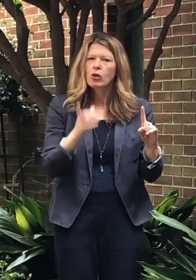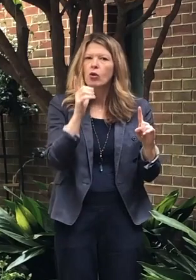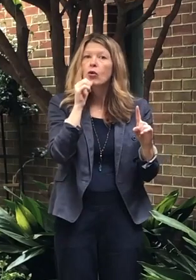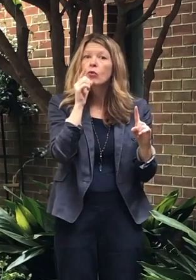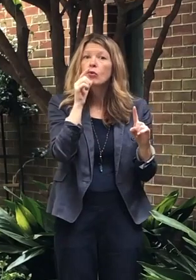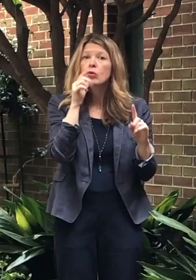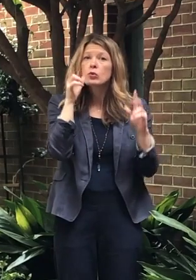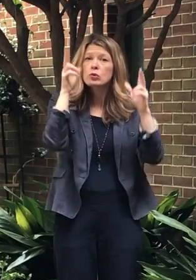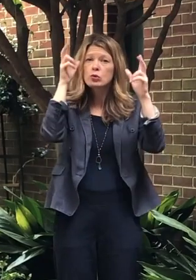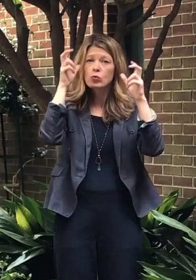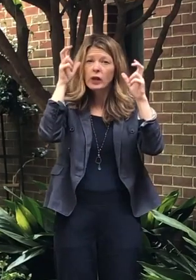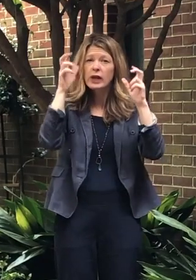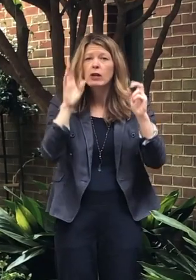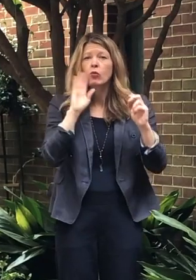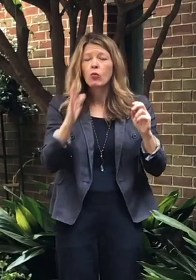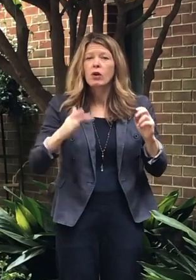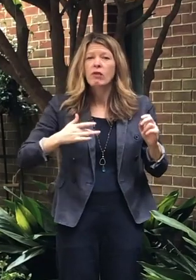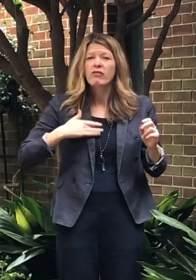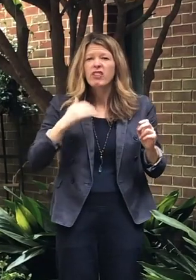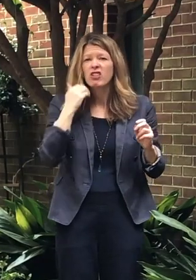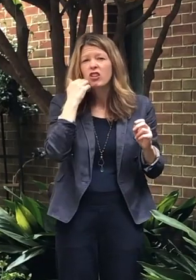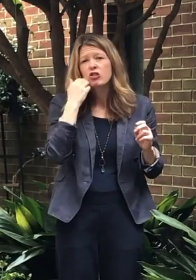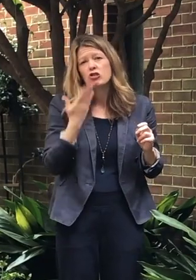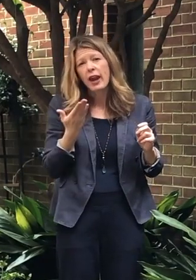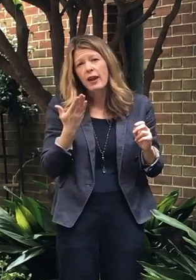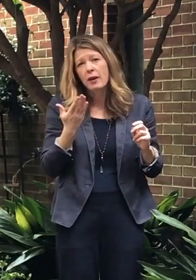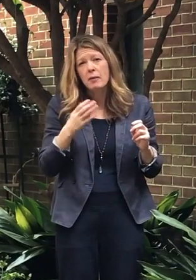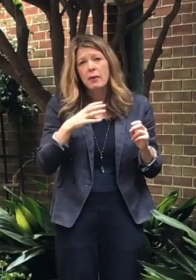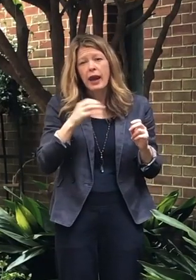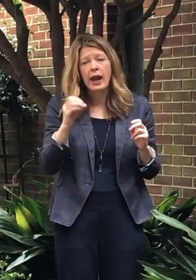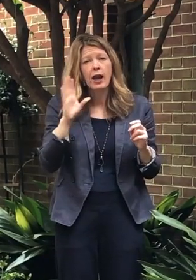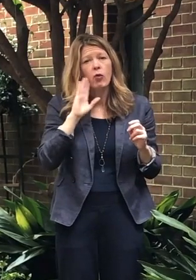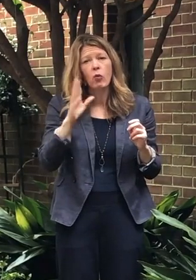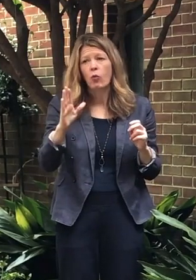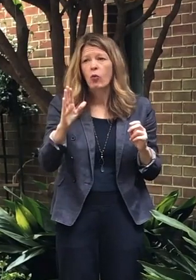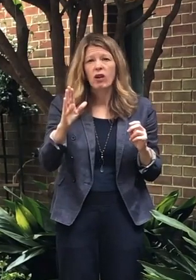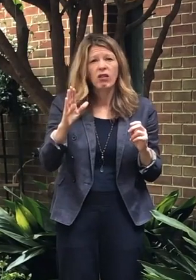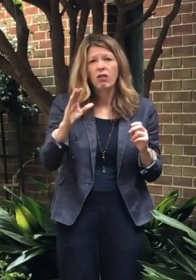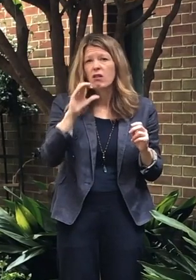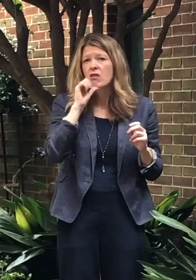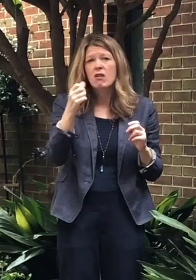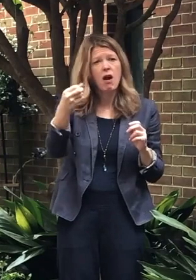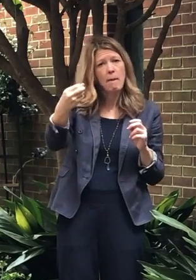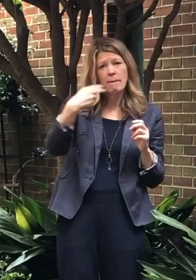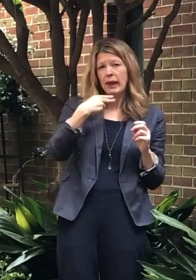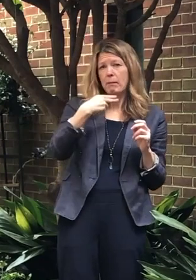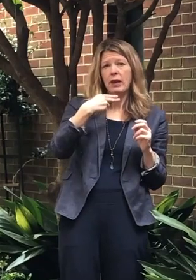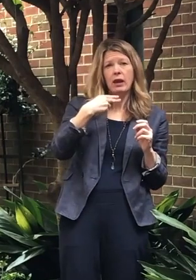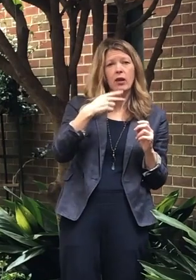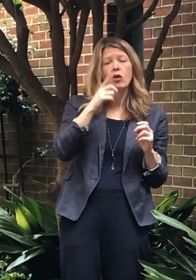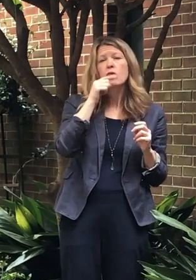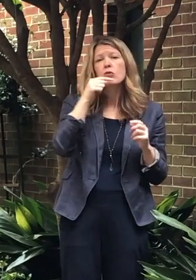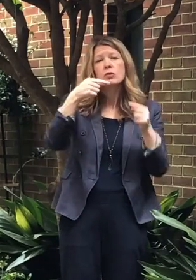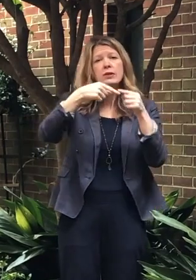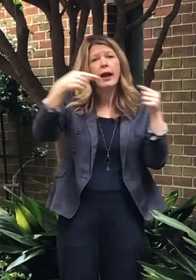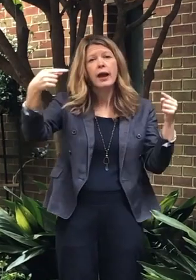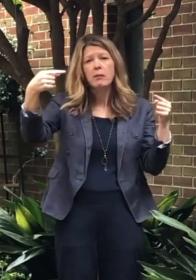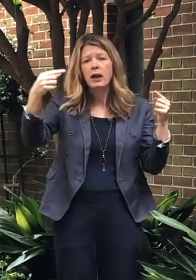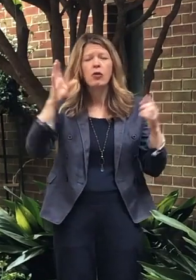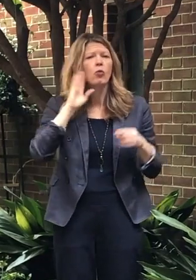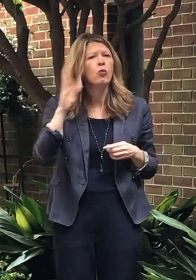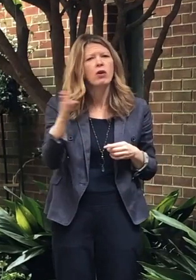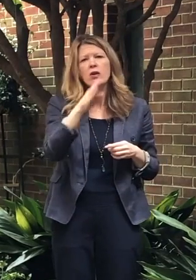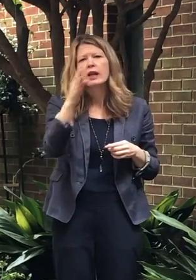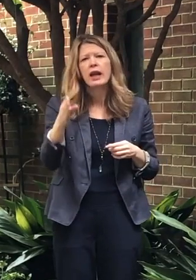Let them be put to shame and thrown back, all those who are enemies of Zion. Let them